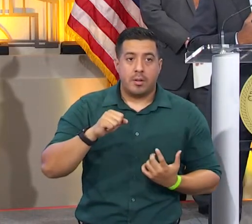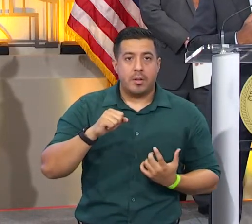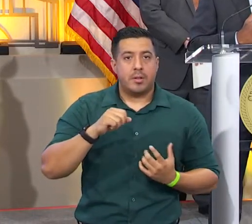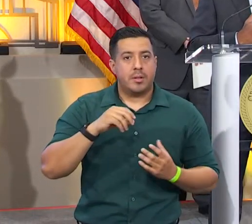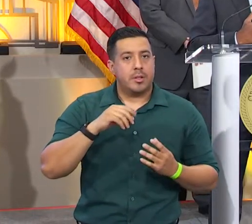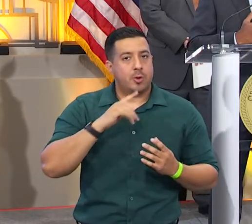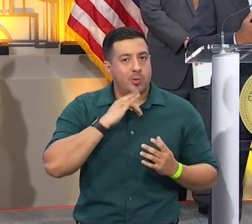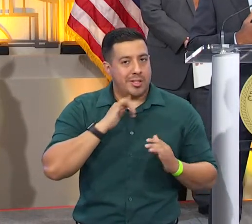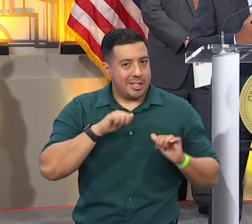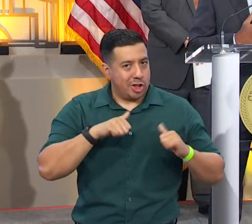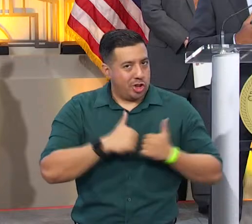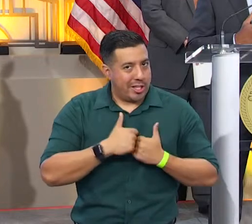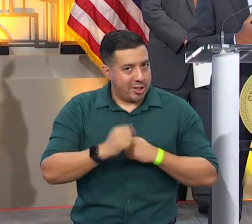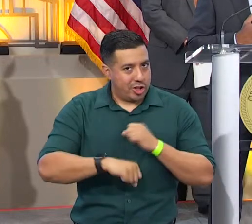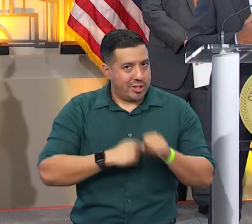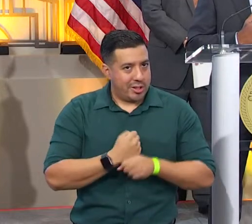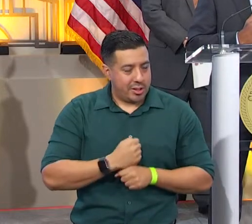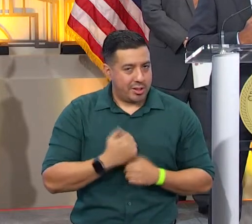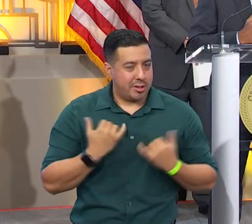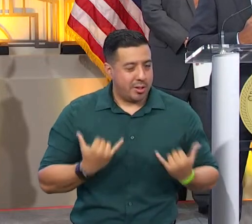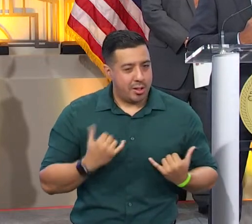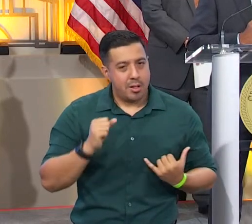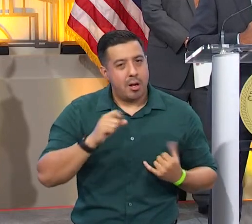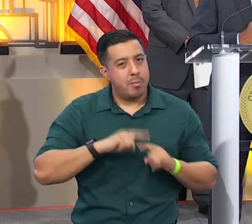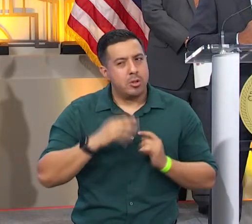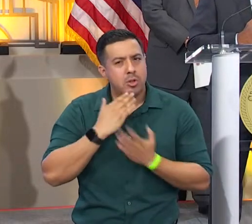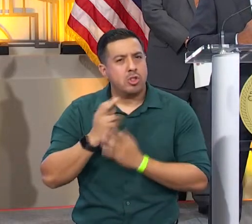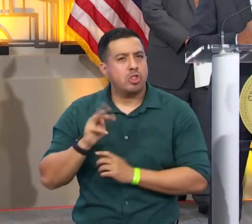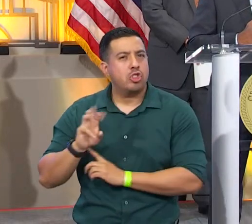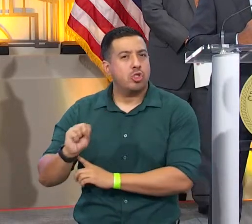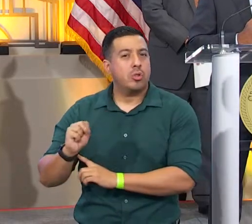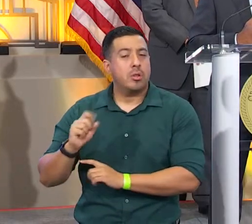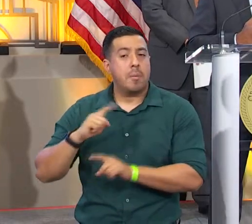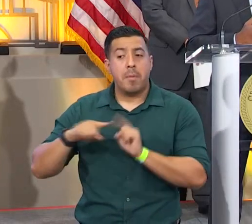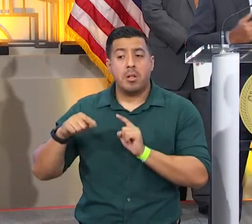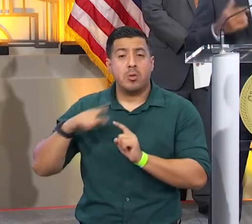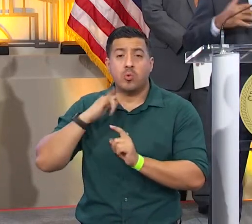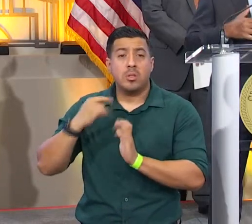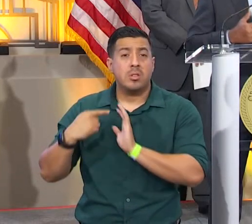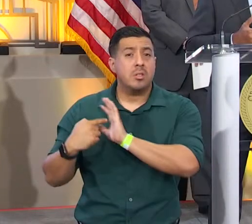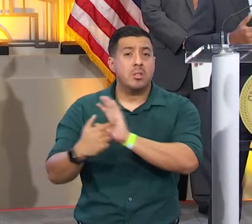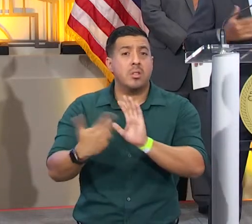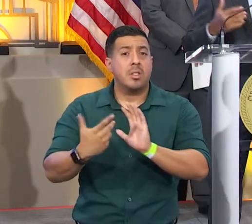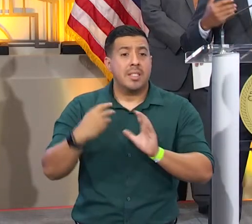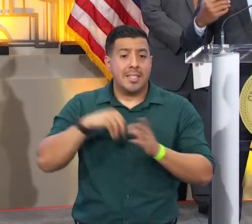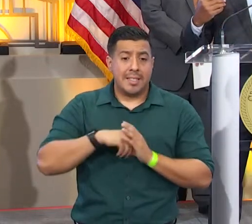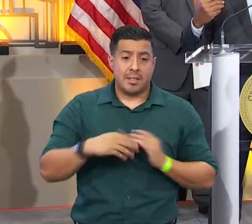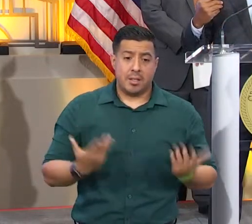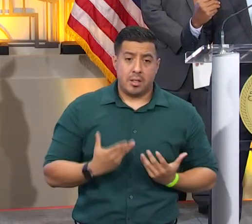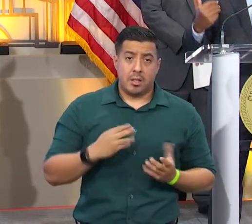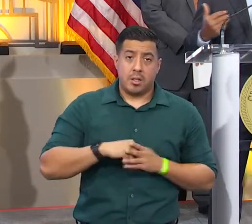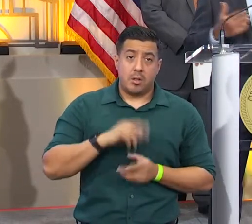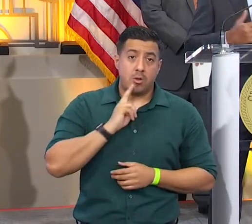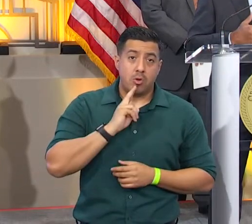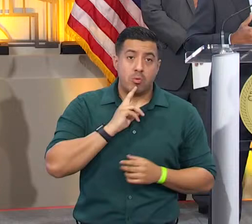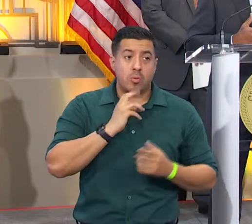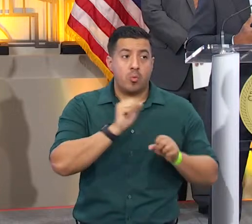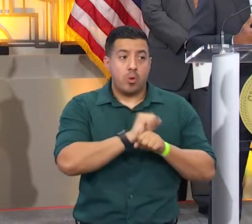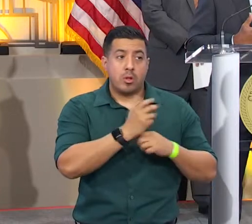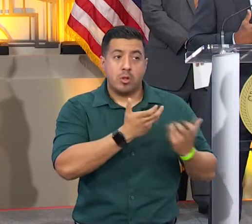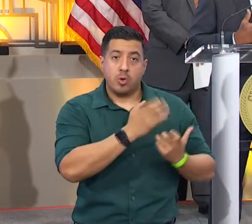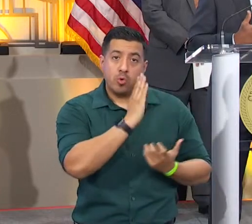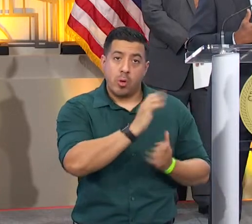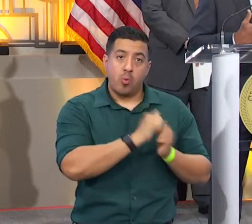very challenging year. And what it demonstrates is that in this city, working directly with the business